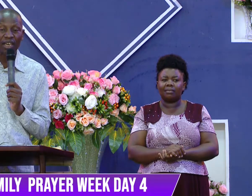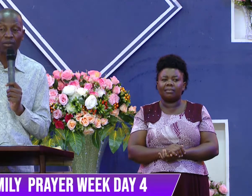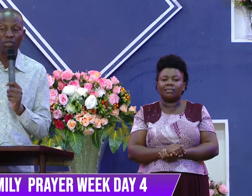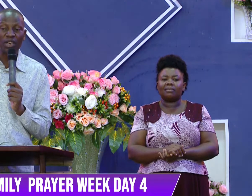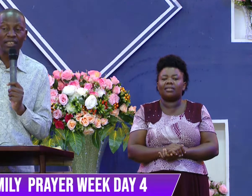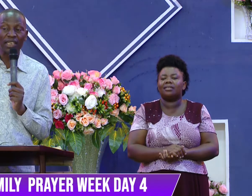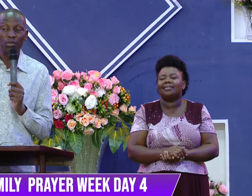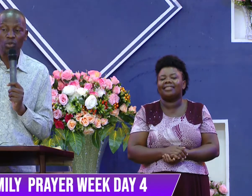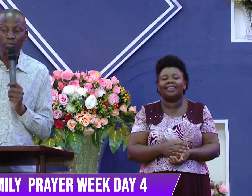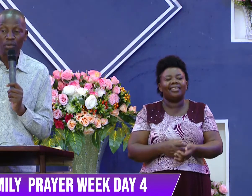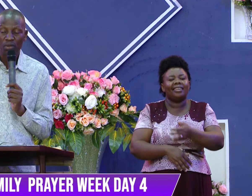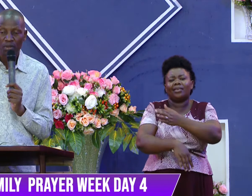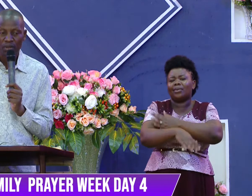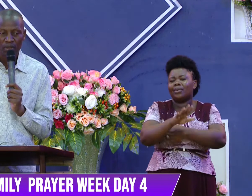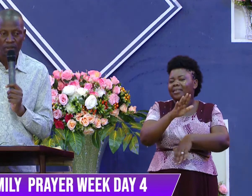But